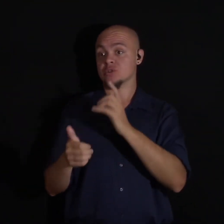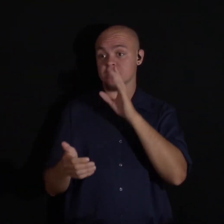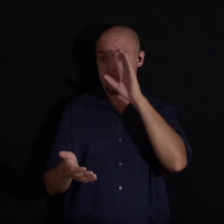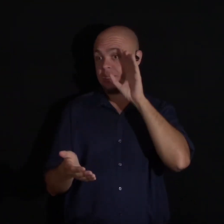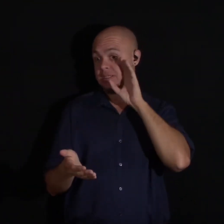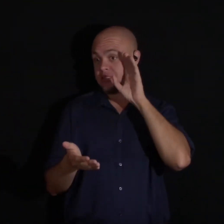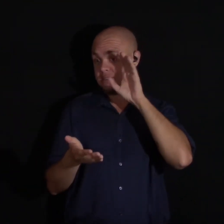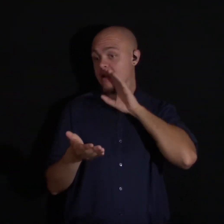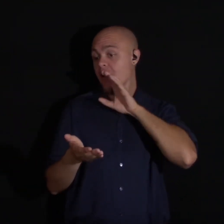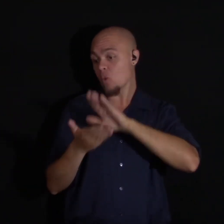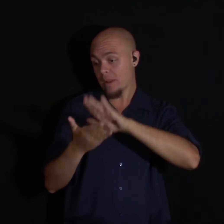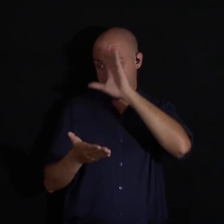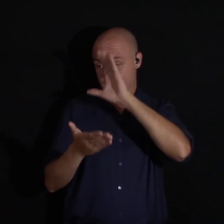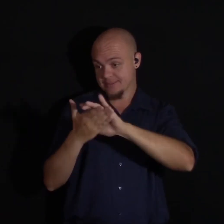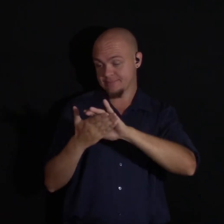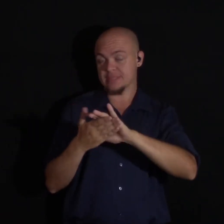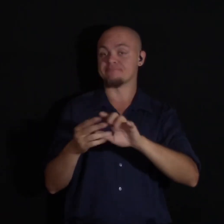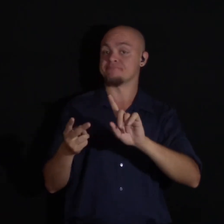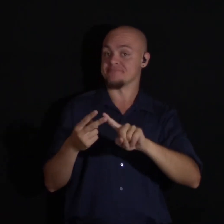spouse.